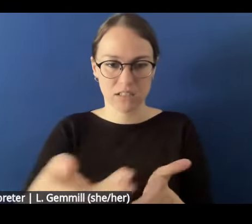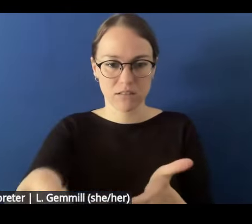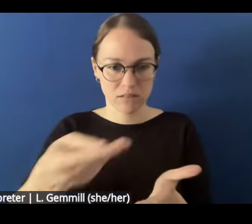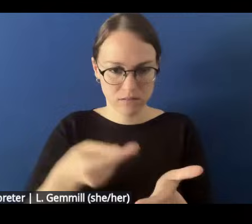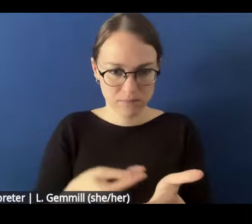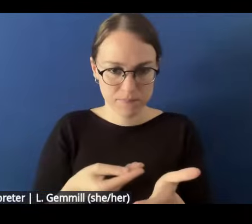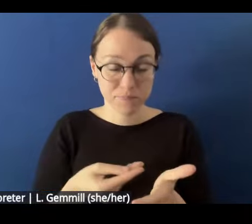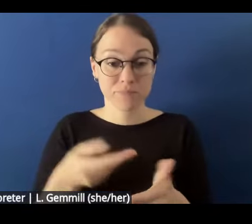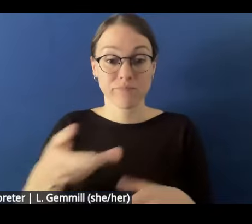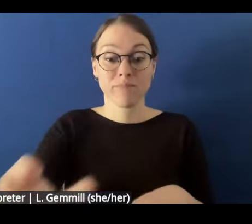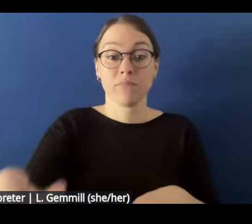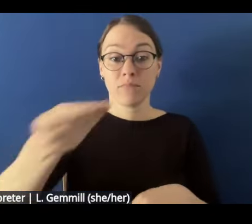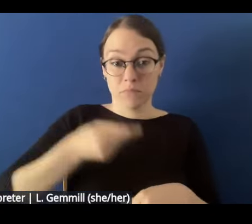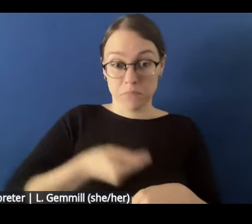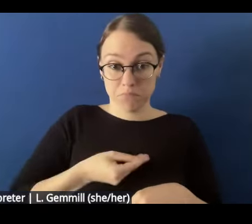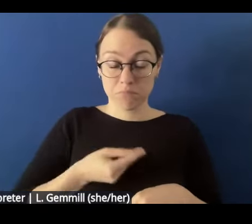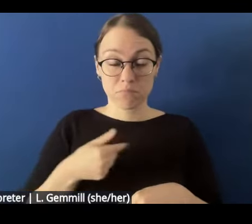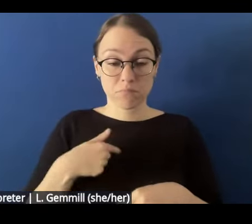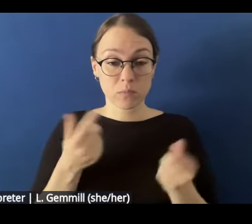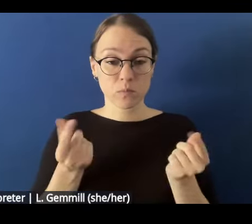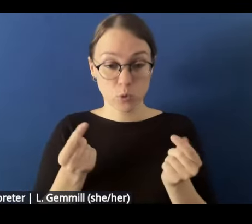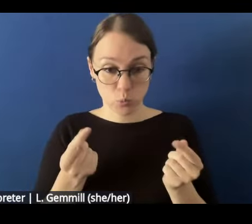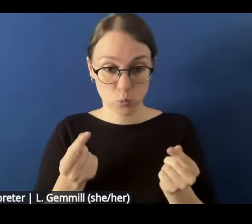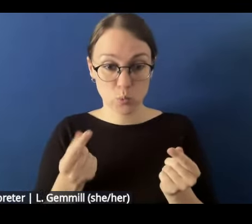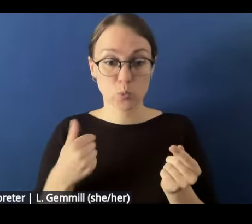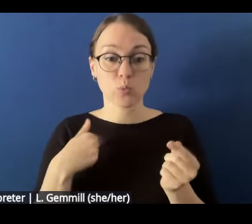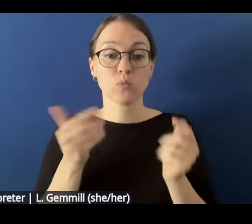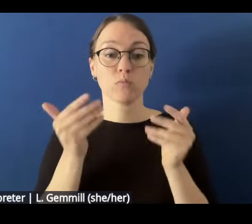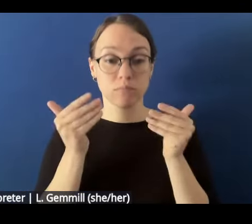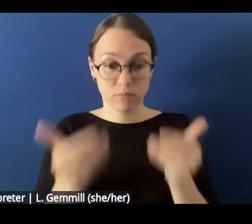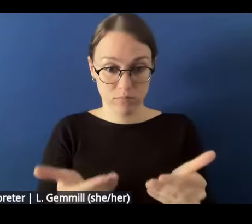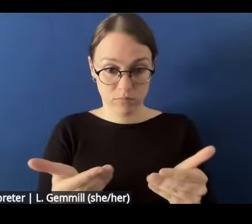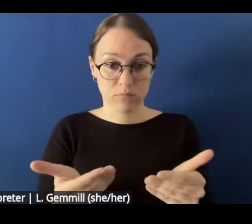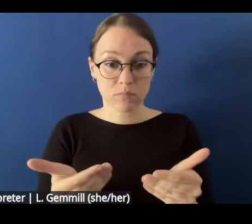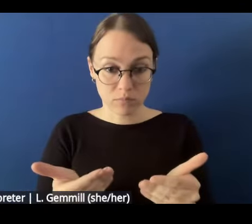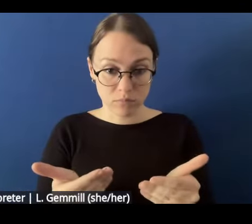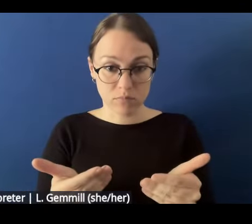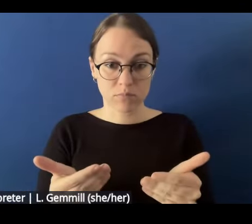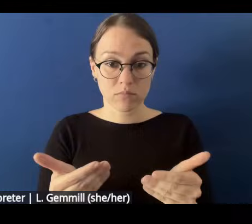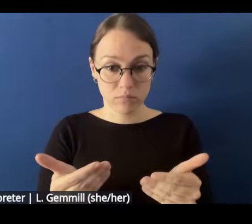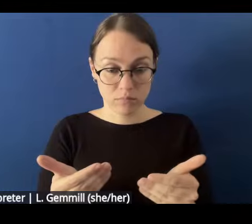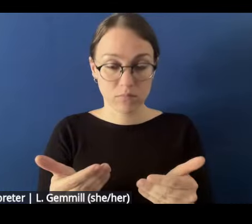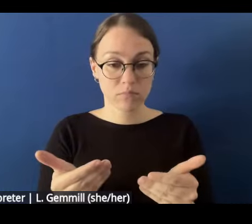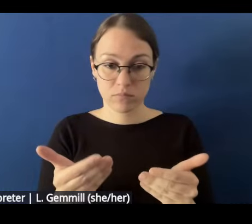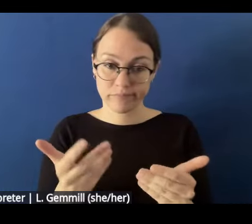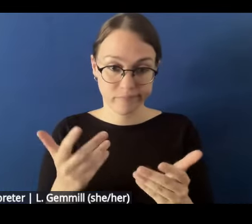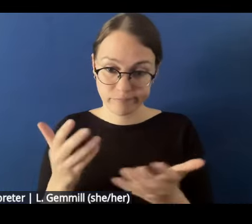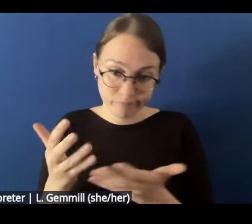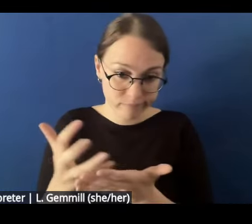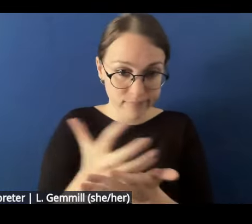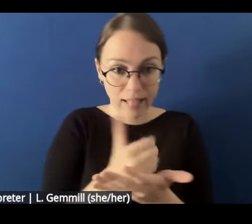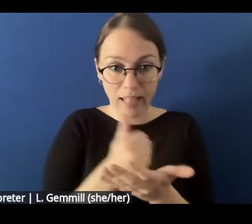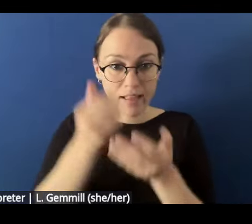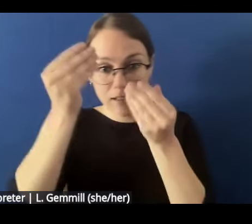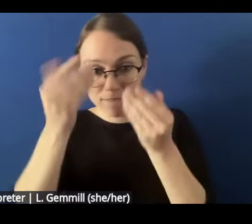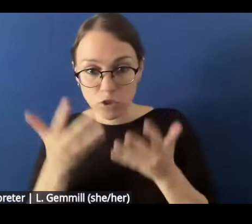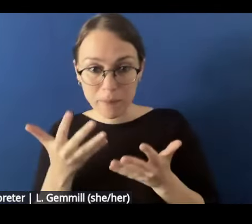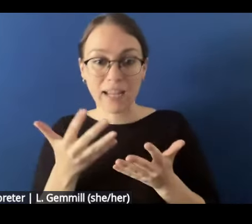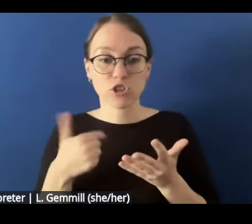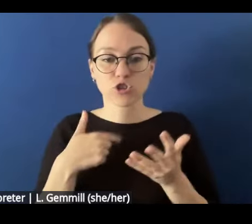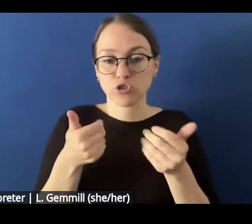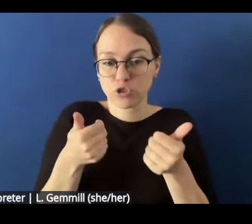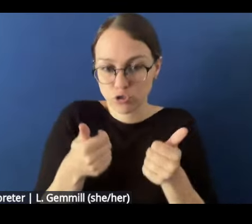do when we get it is that we're gonna take what we can to try to investigate, take what steps we can to